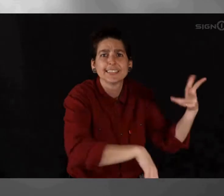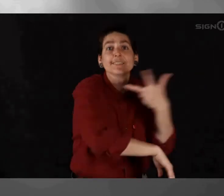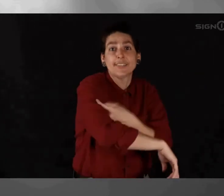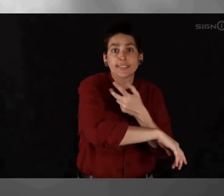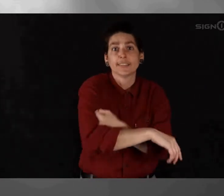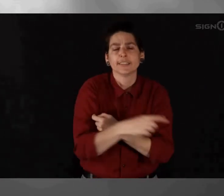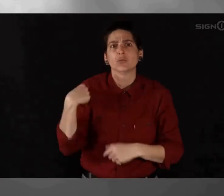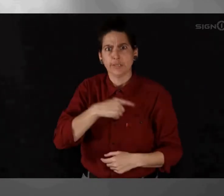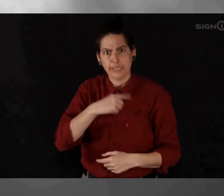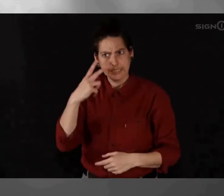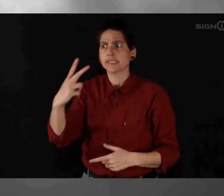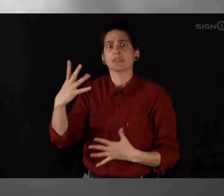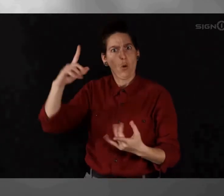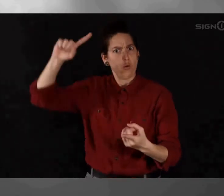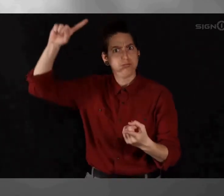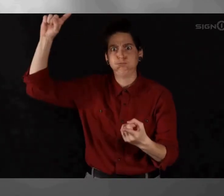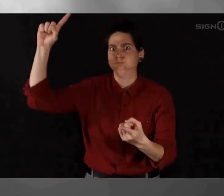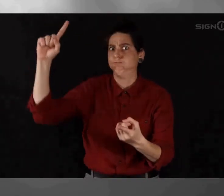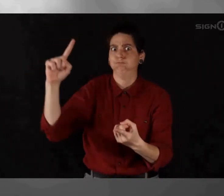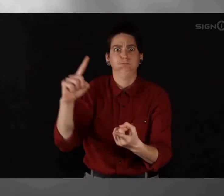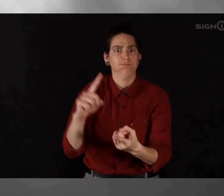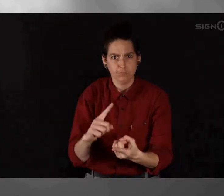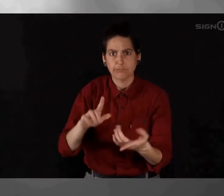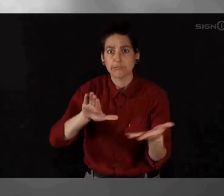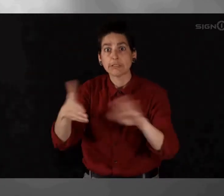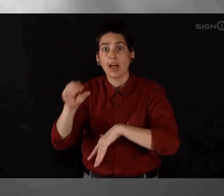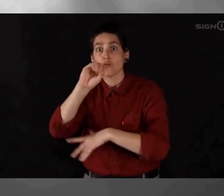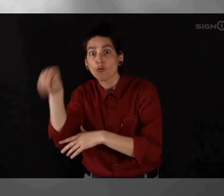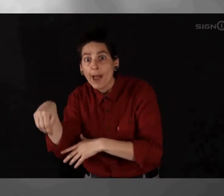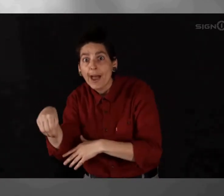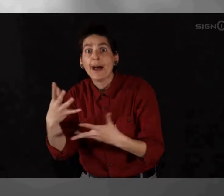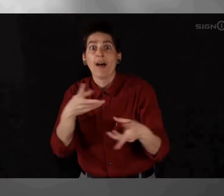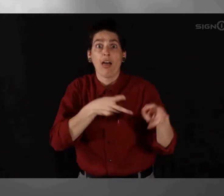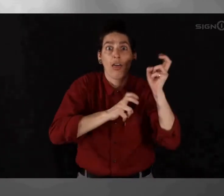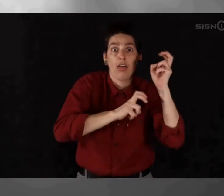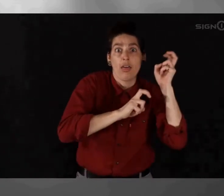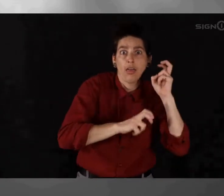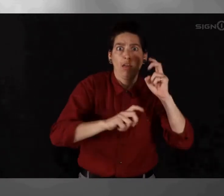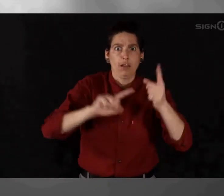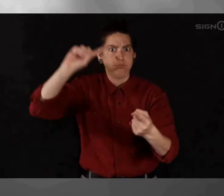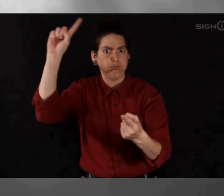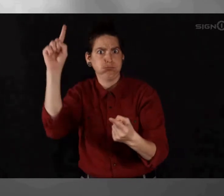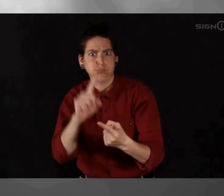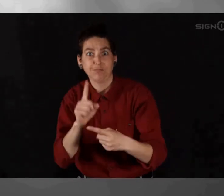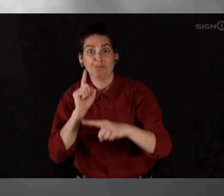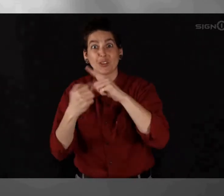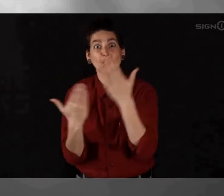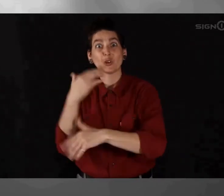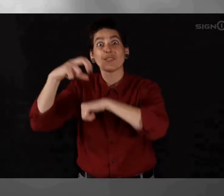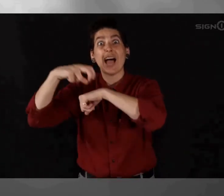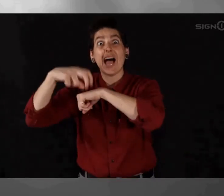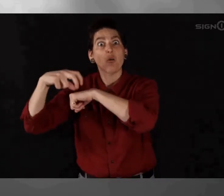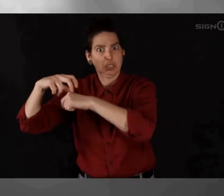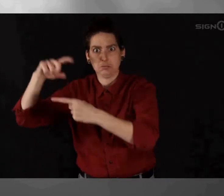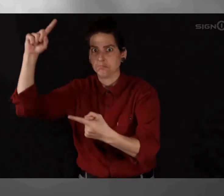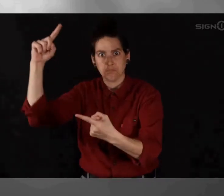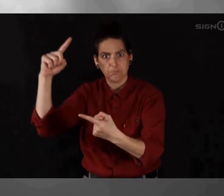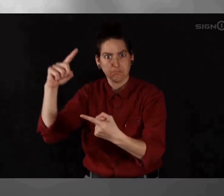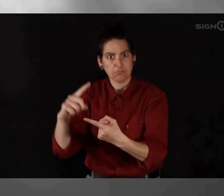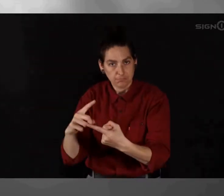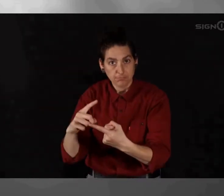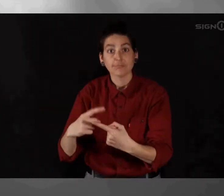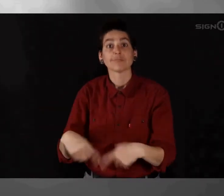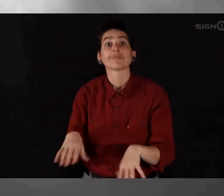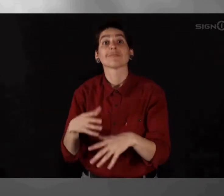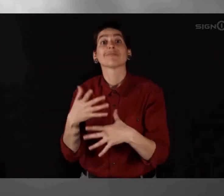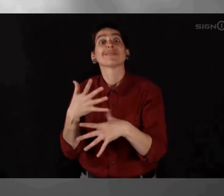dramatic decreases in the death rate, the hospitalization rates, and the rates of new positive infections.